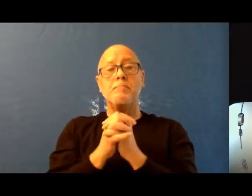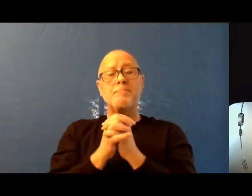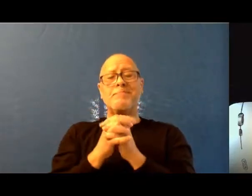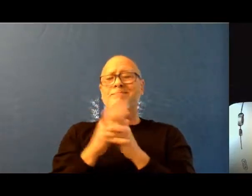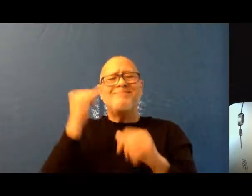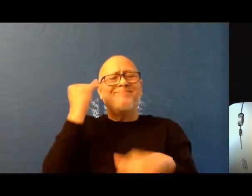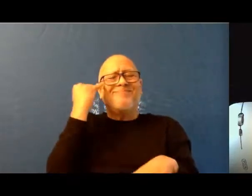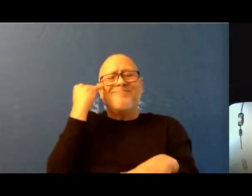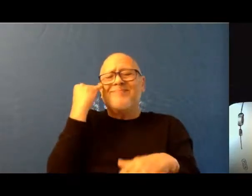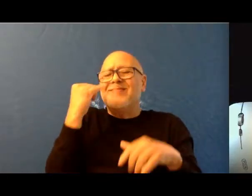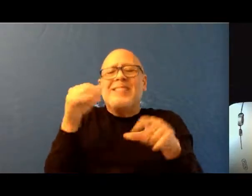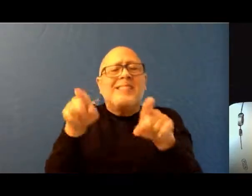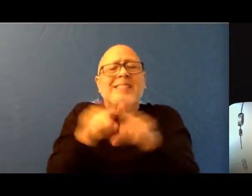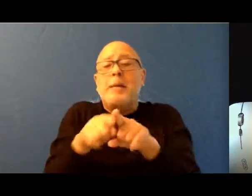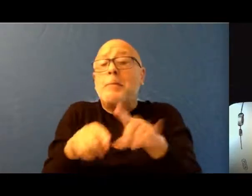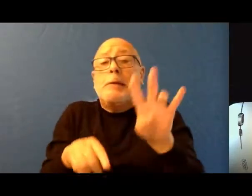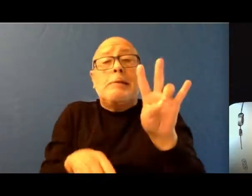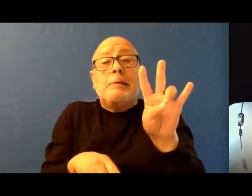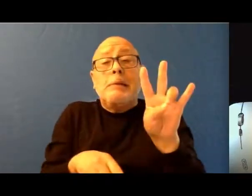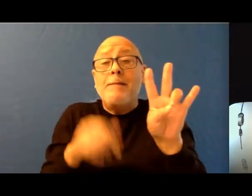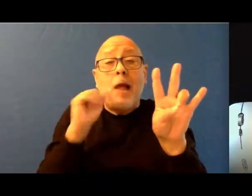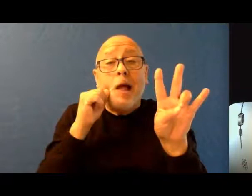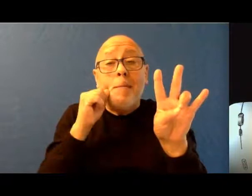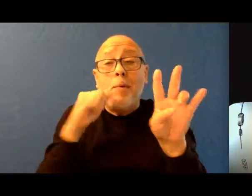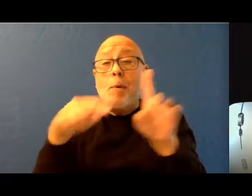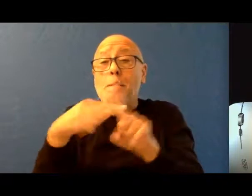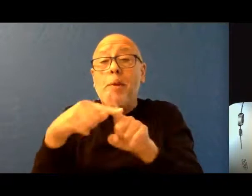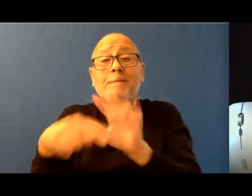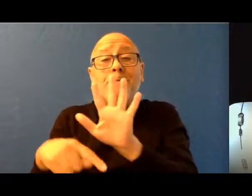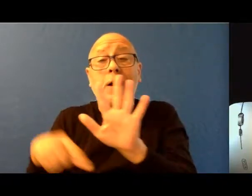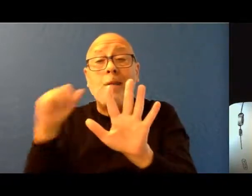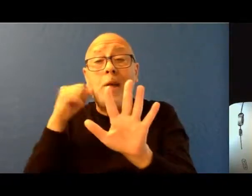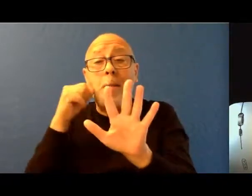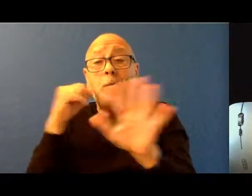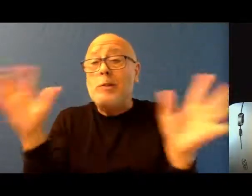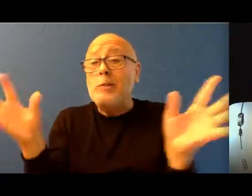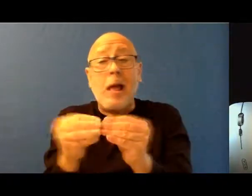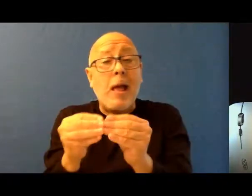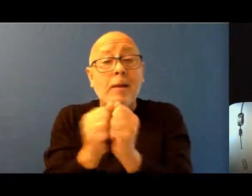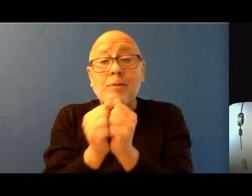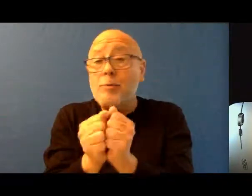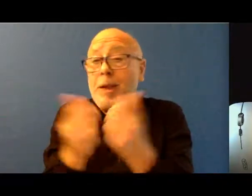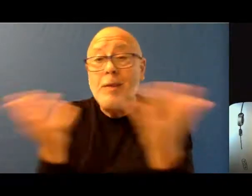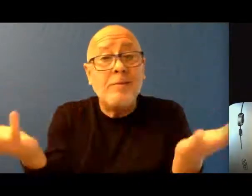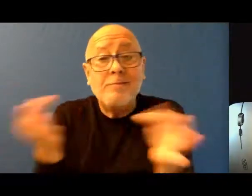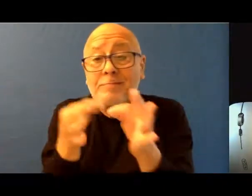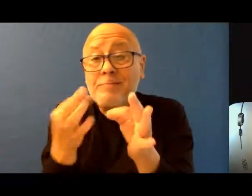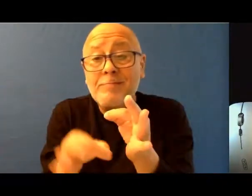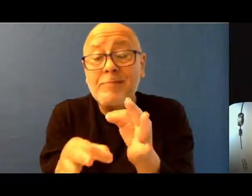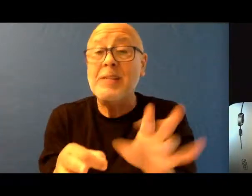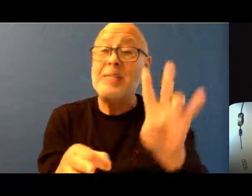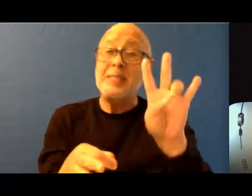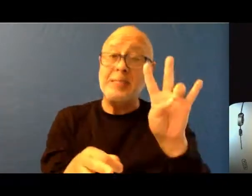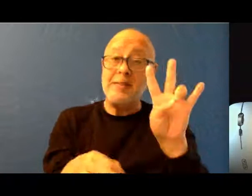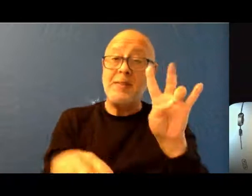saying 7 apples plus 5 apples. I'm just adding them together. So 7 plus